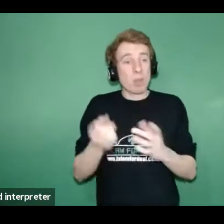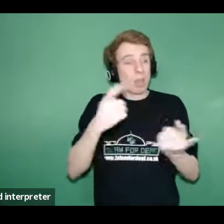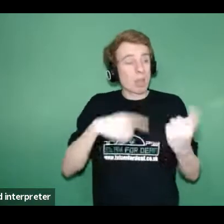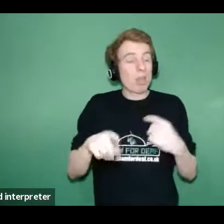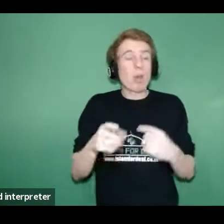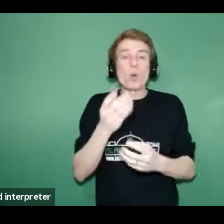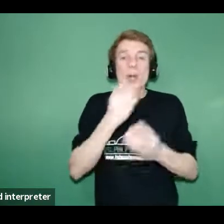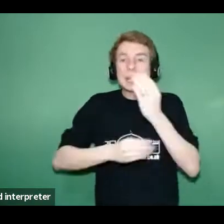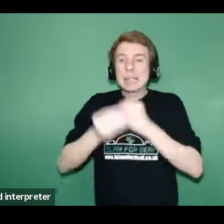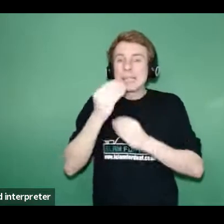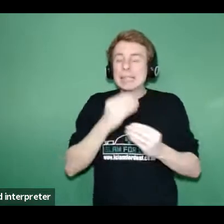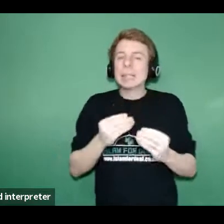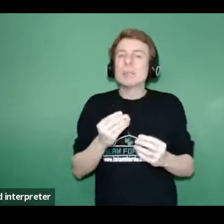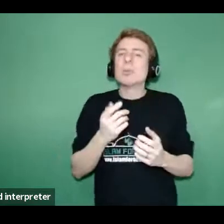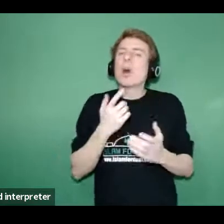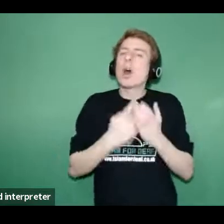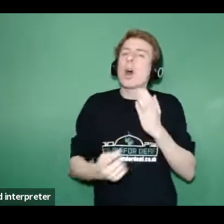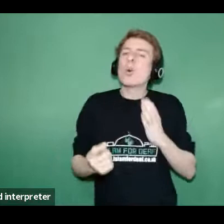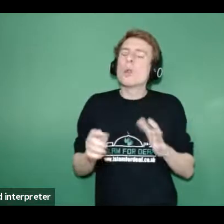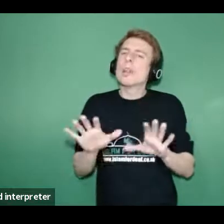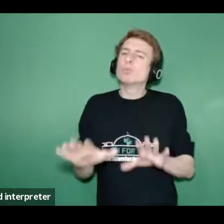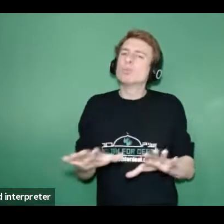type of way.